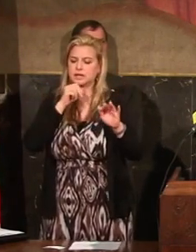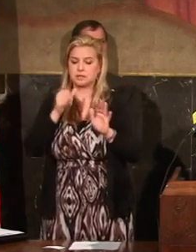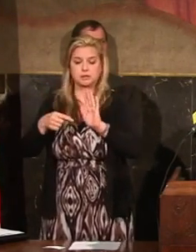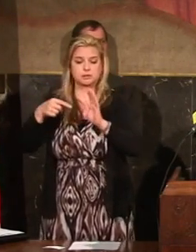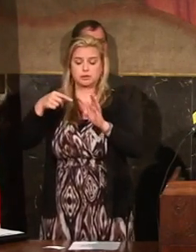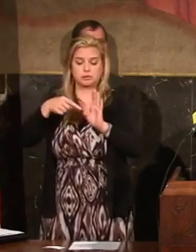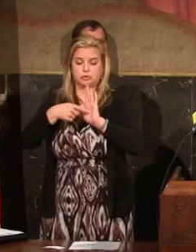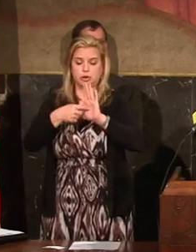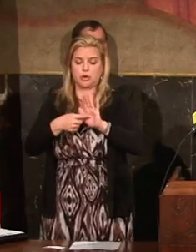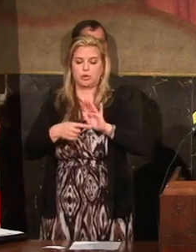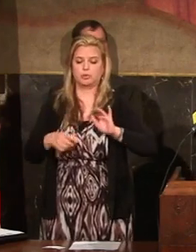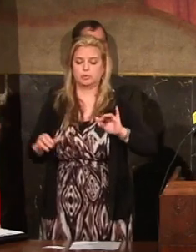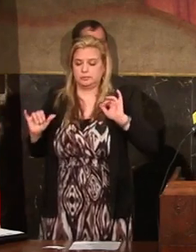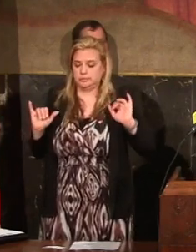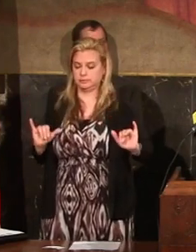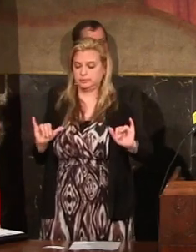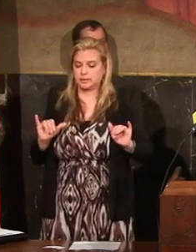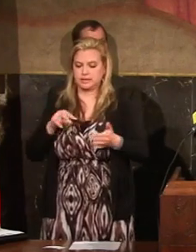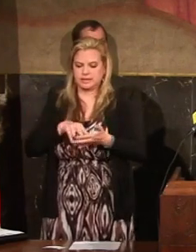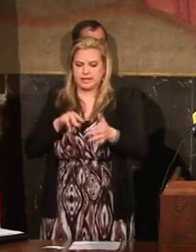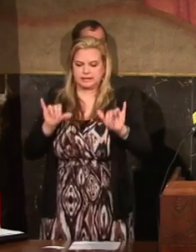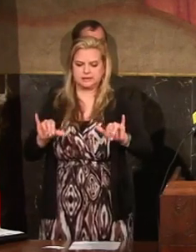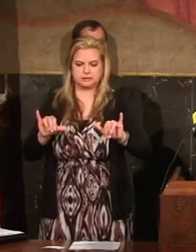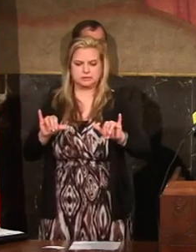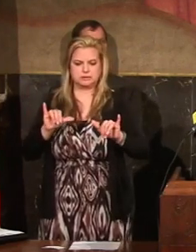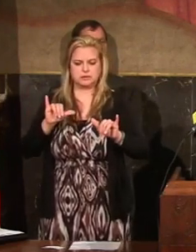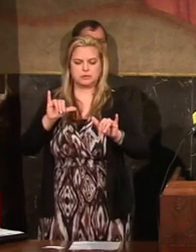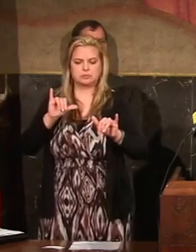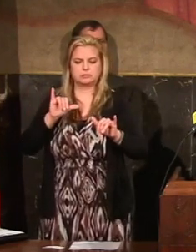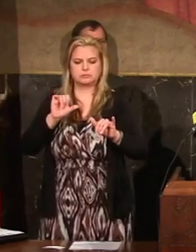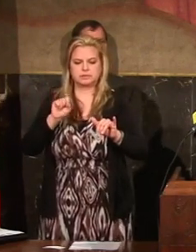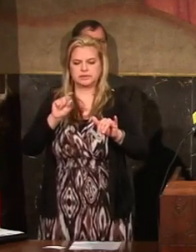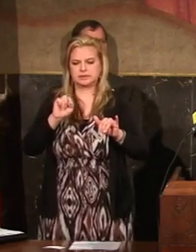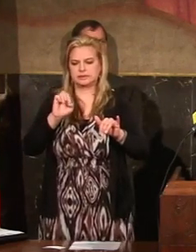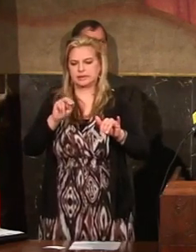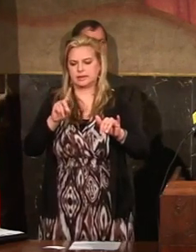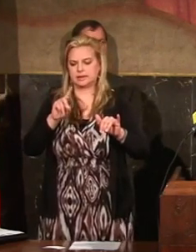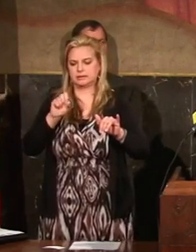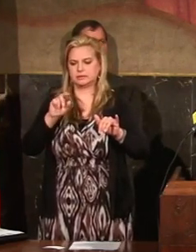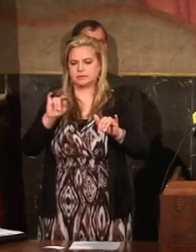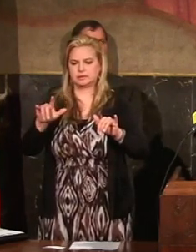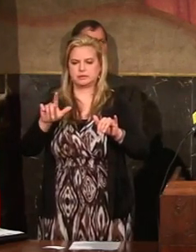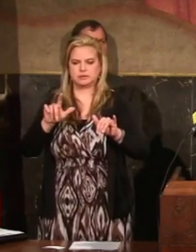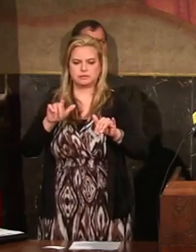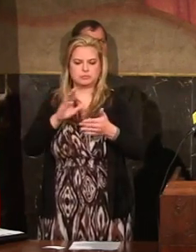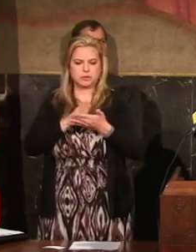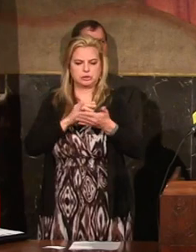budget that was projected earlier in earlier discussions.